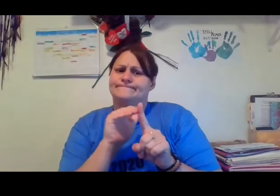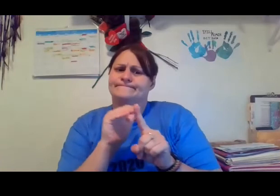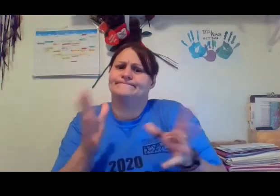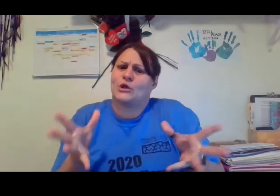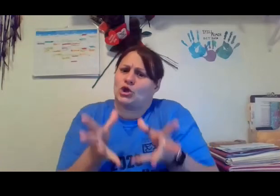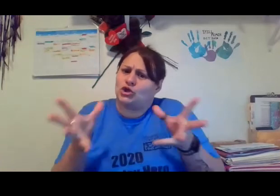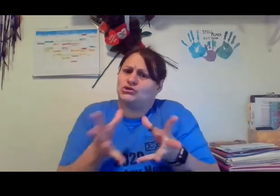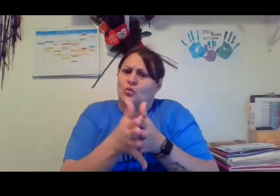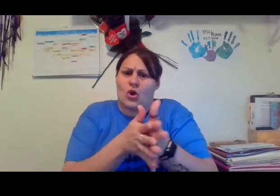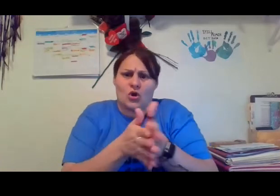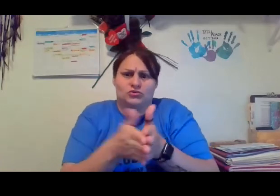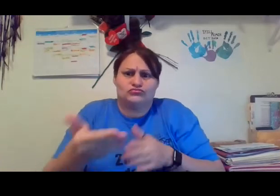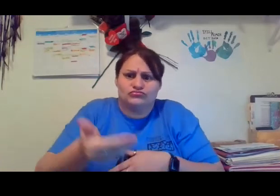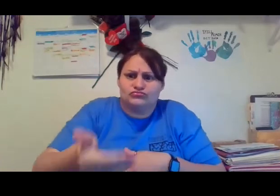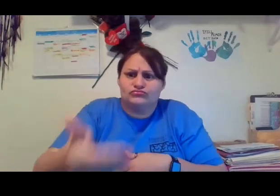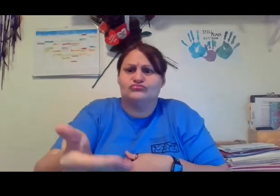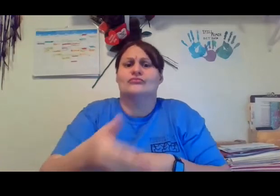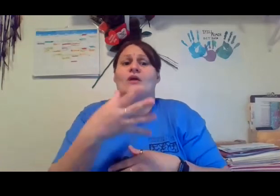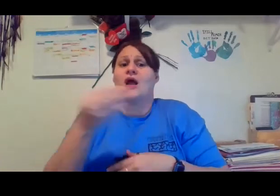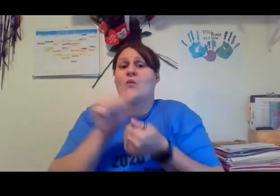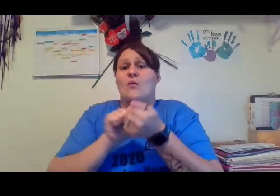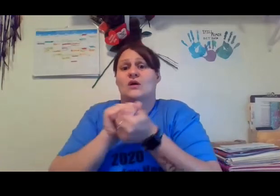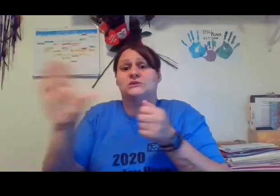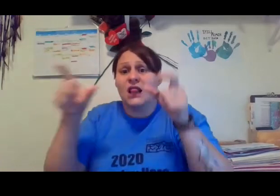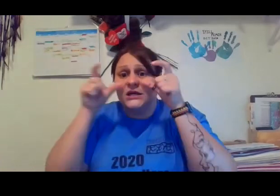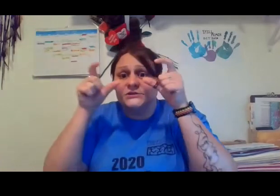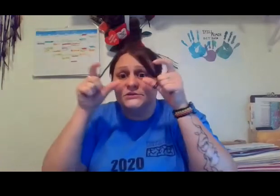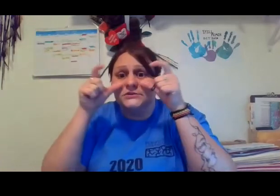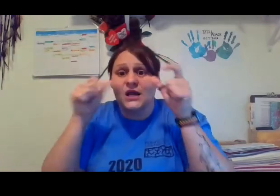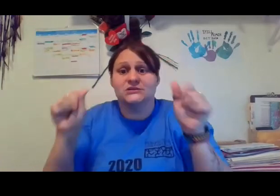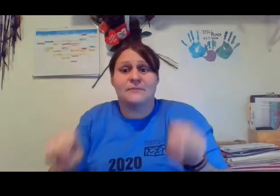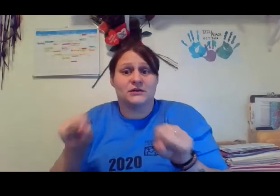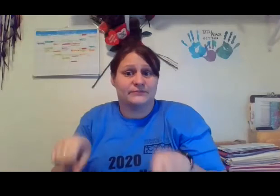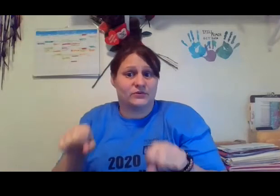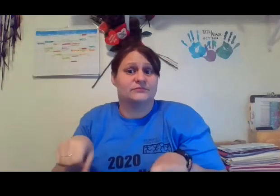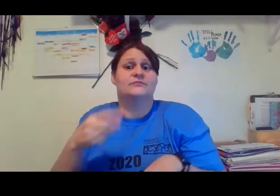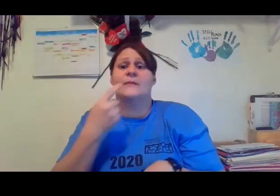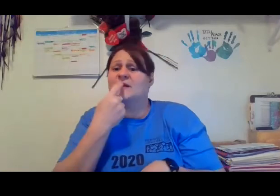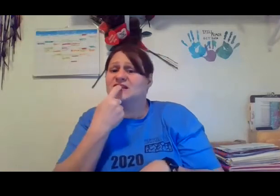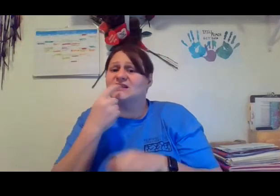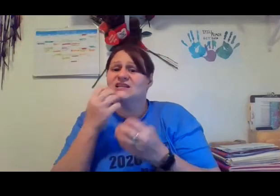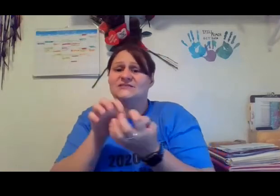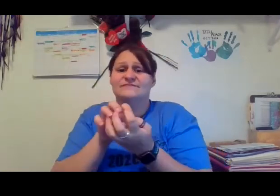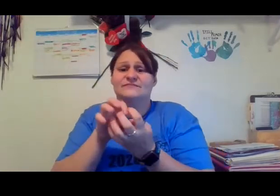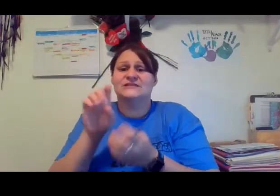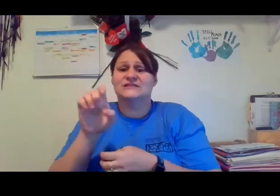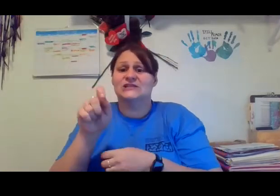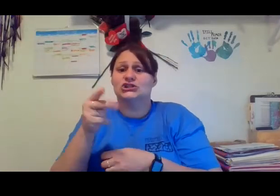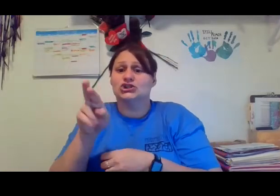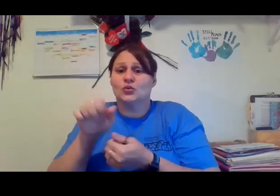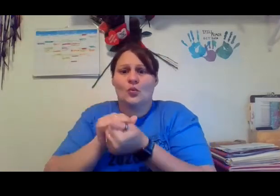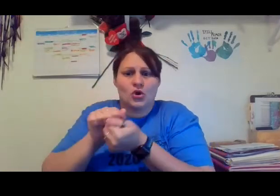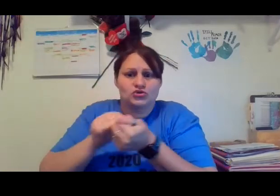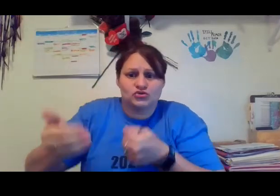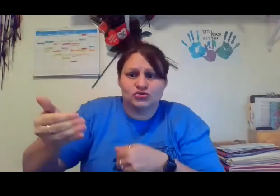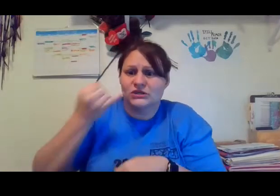For Jennifer, just prompt her to wash her hands more frequently and also to wash her own glasses as frequently as